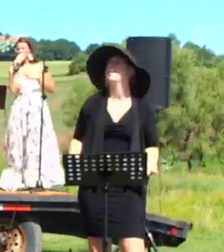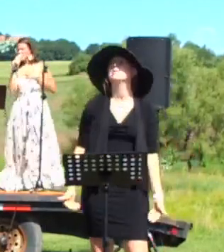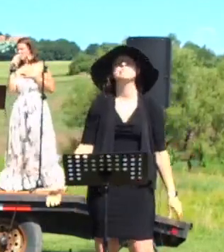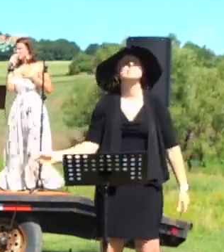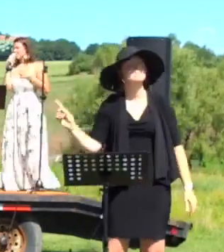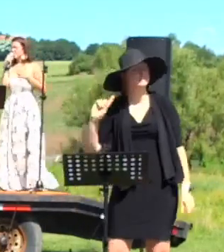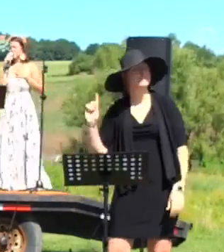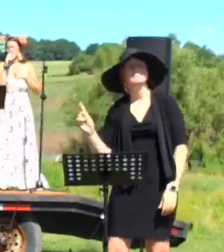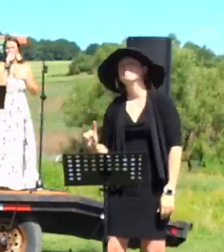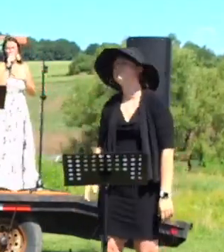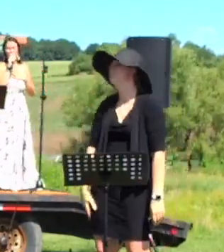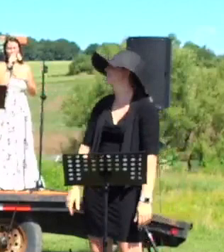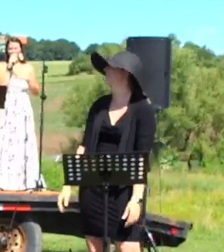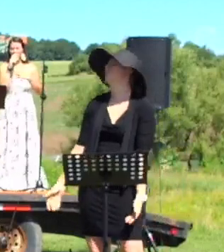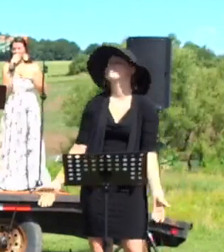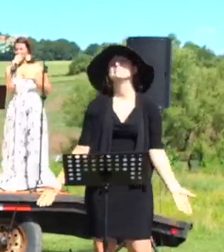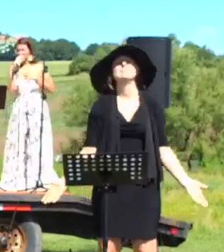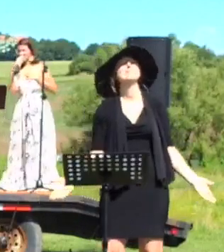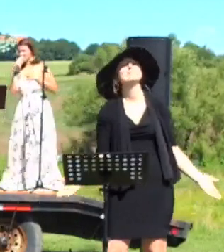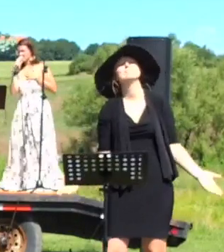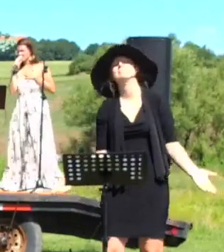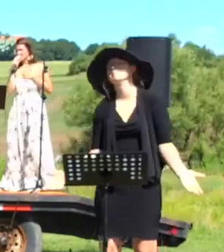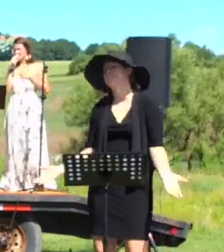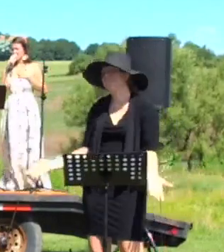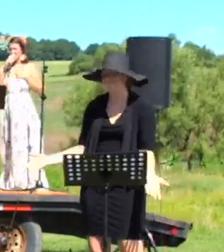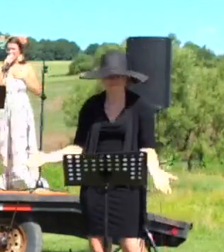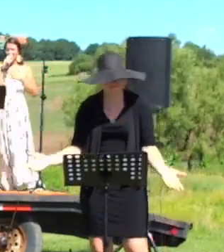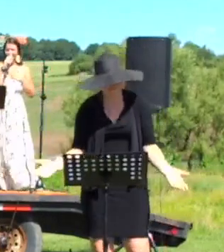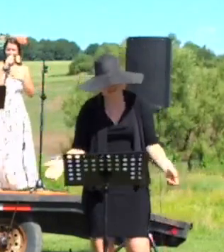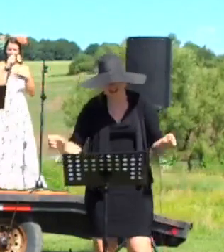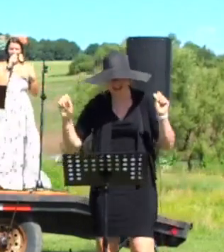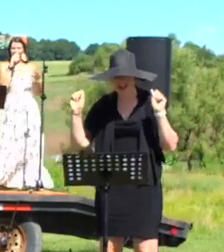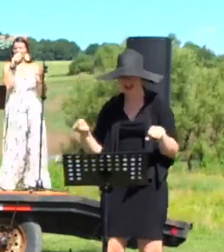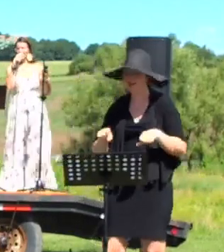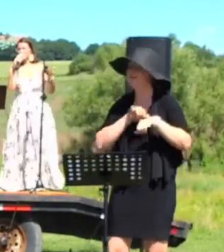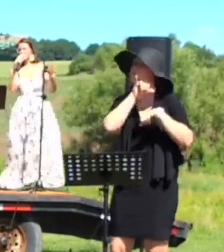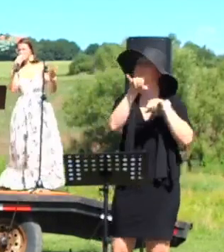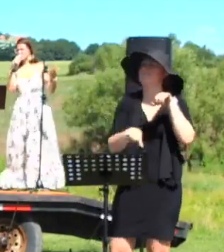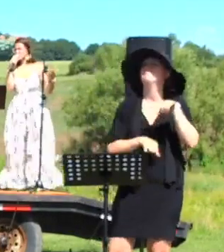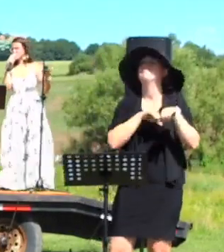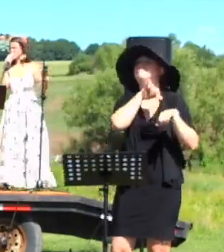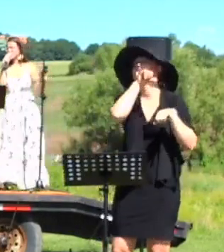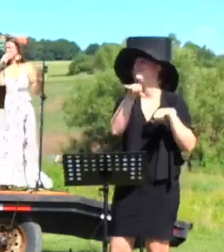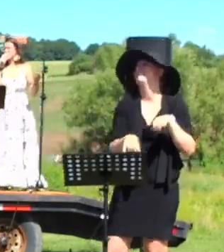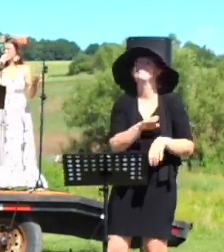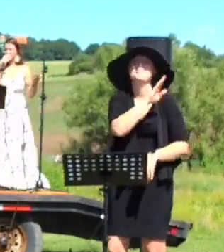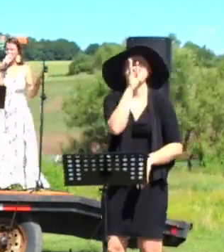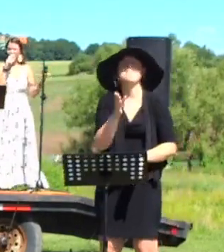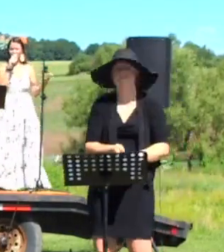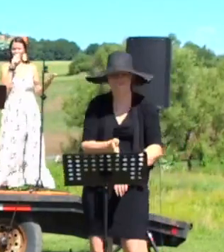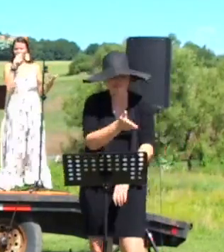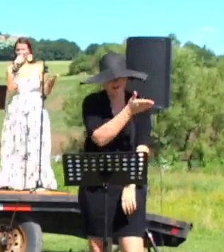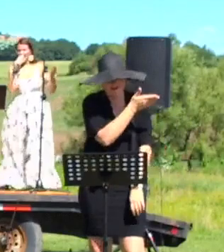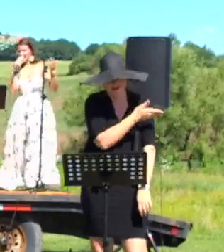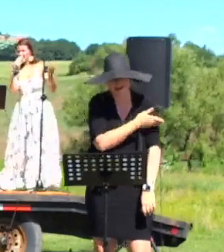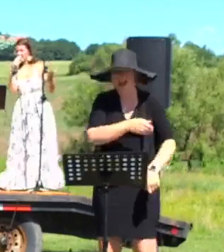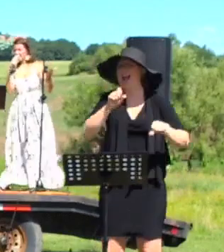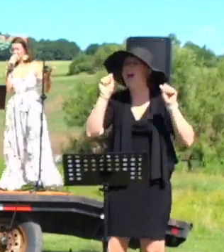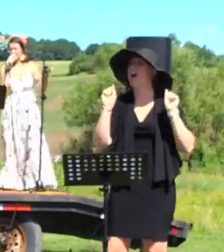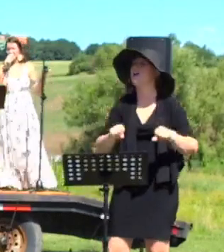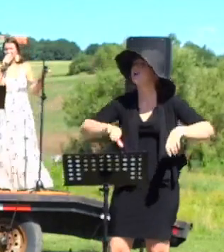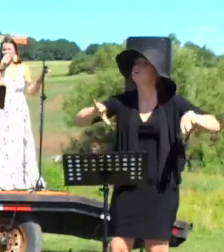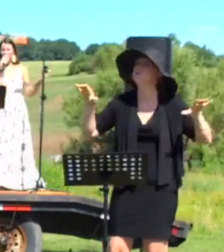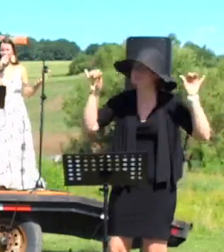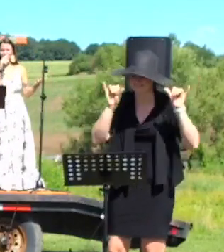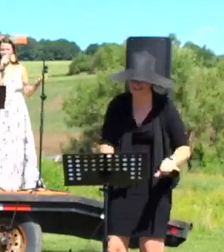you change me from the inside. And I could be safe, oh, I could